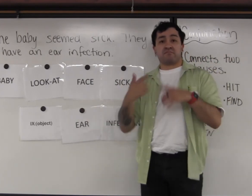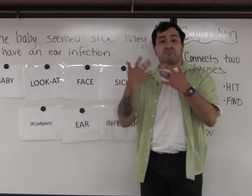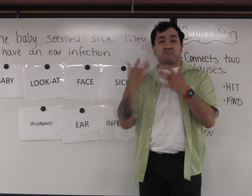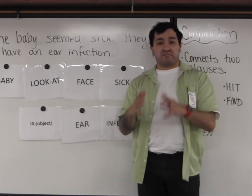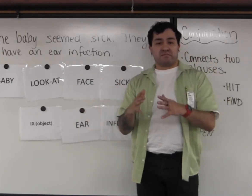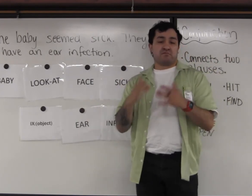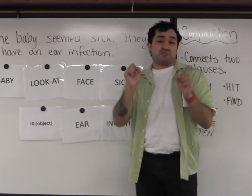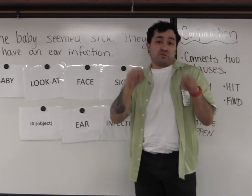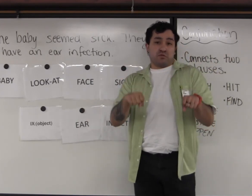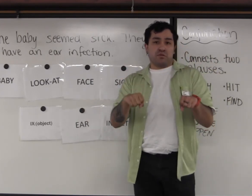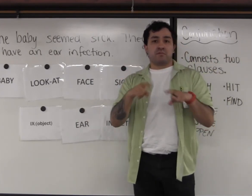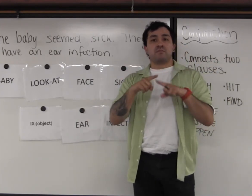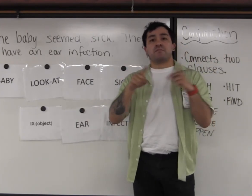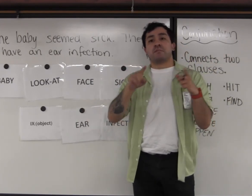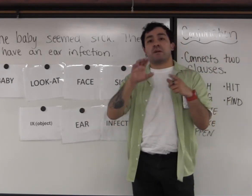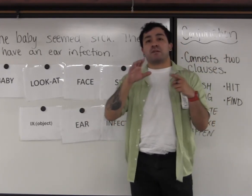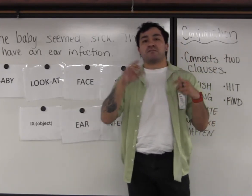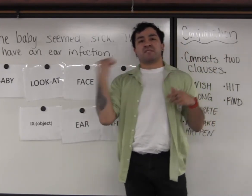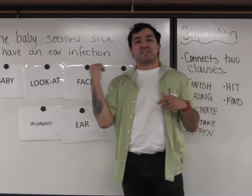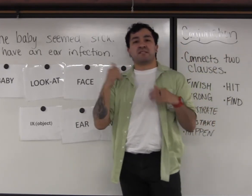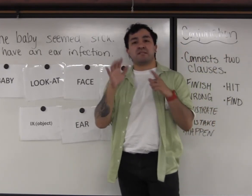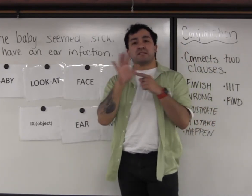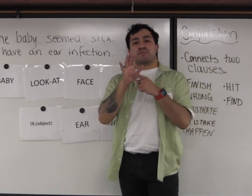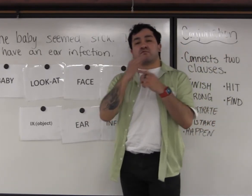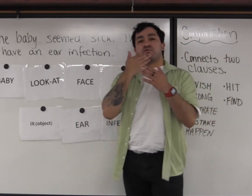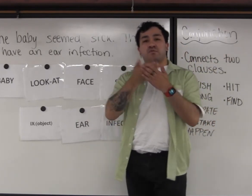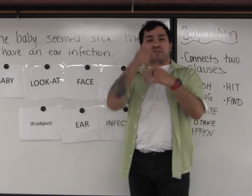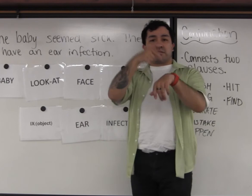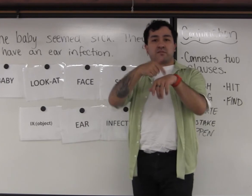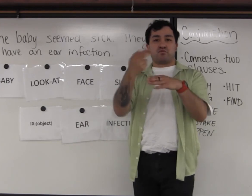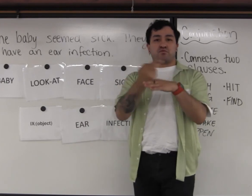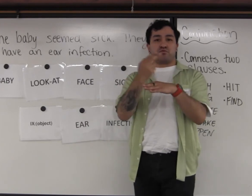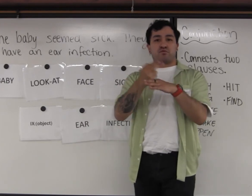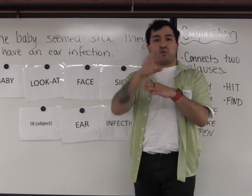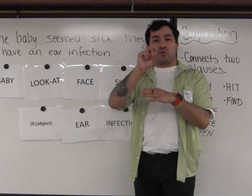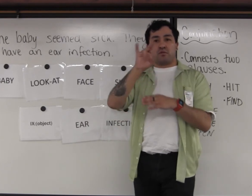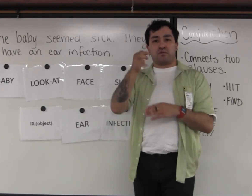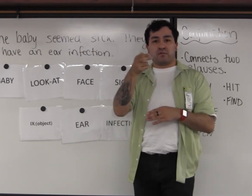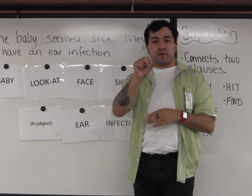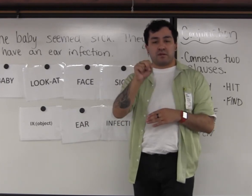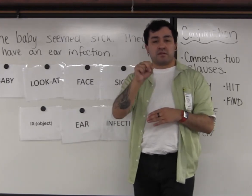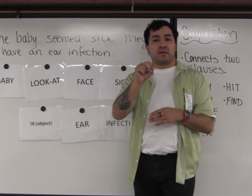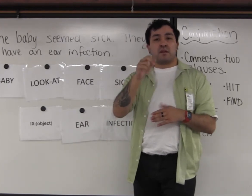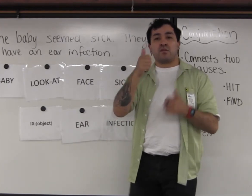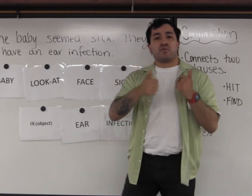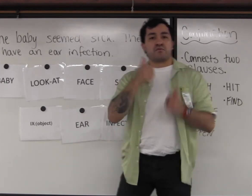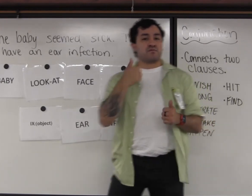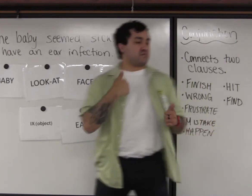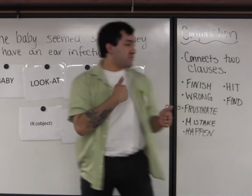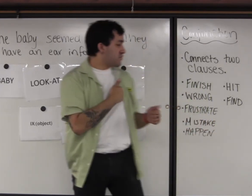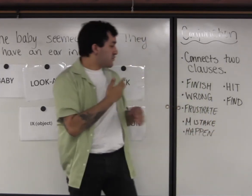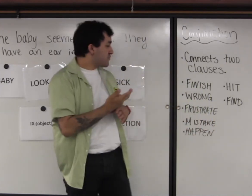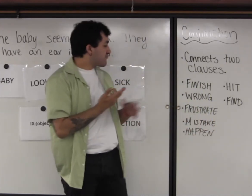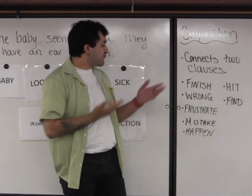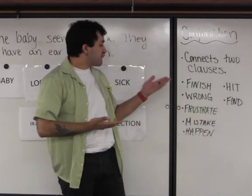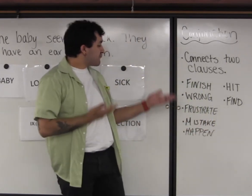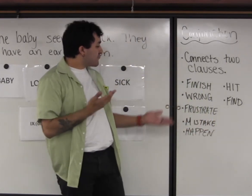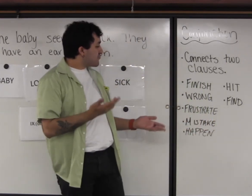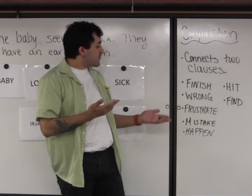So we could just sign this, and Ruby, I mean, technically we would sign this. But this is actually a good point to use a conjunction and kind of